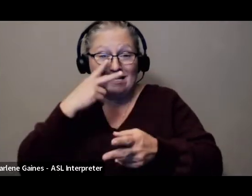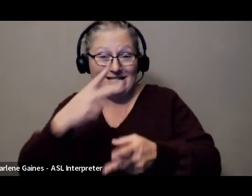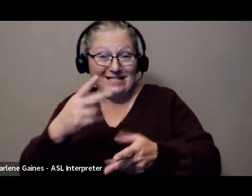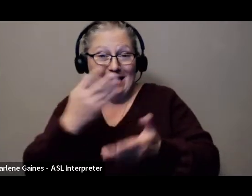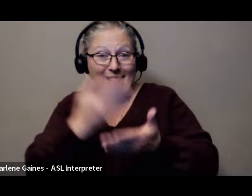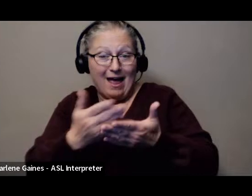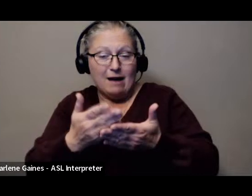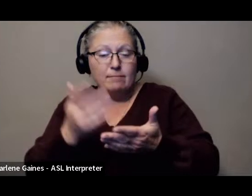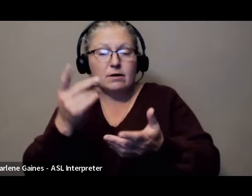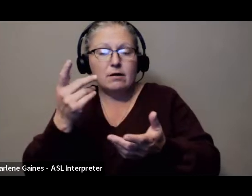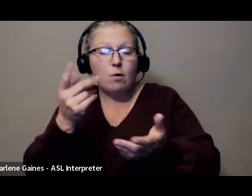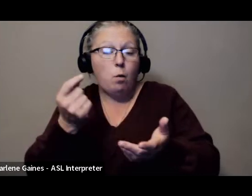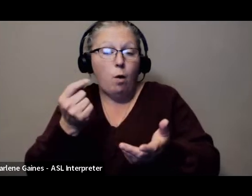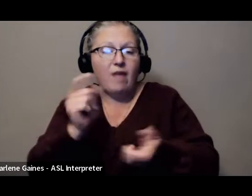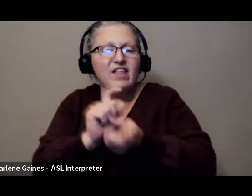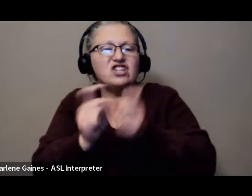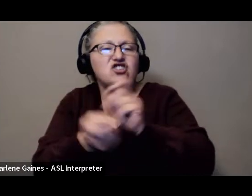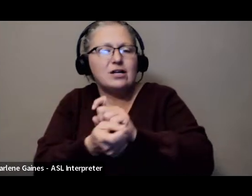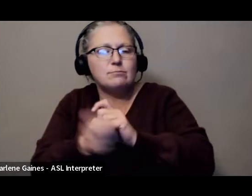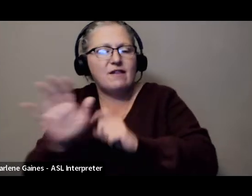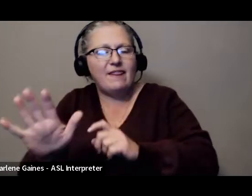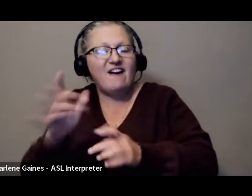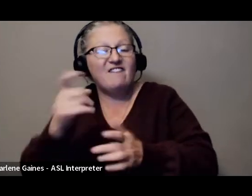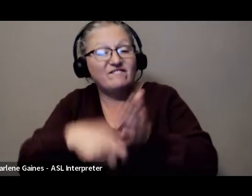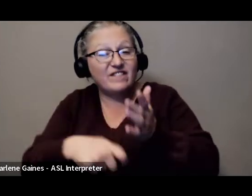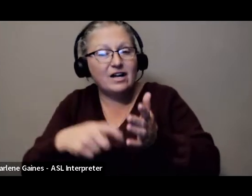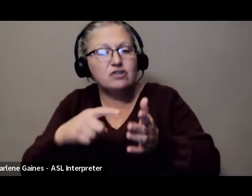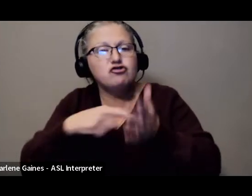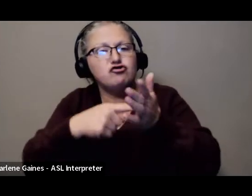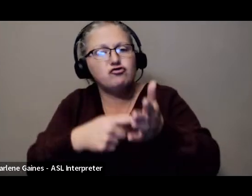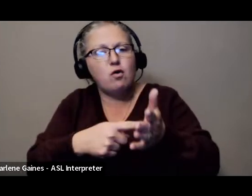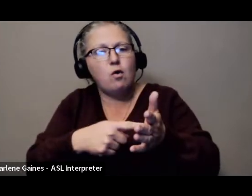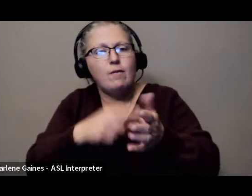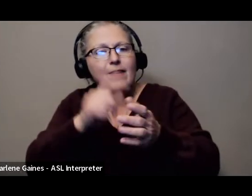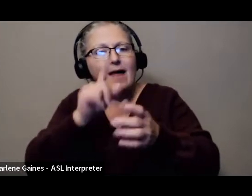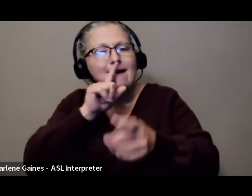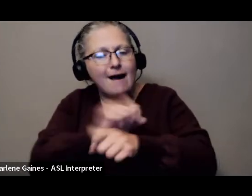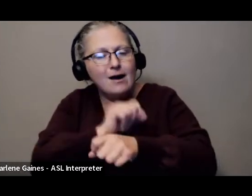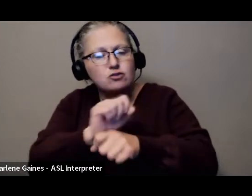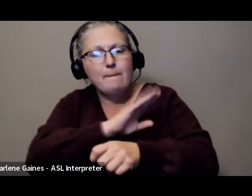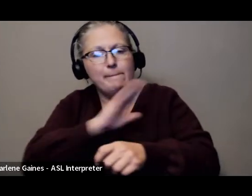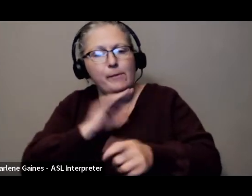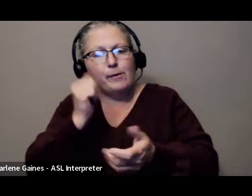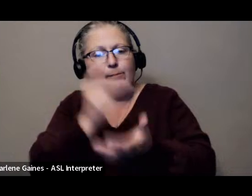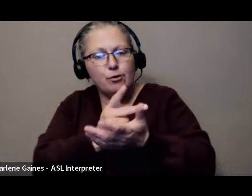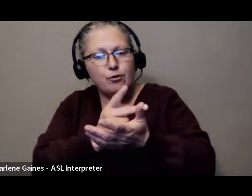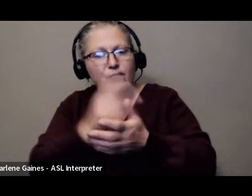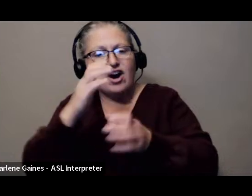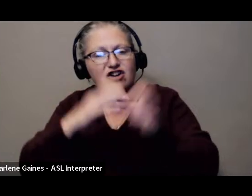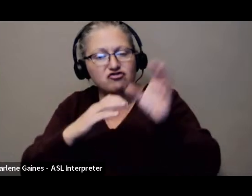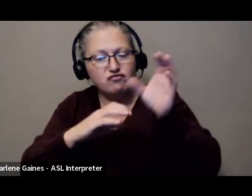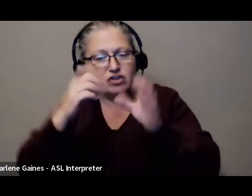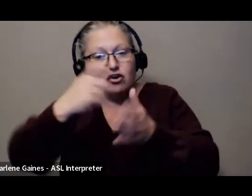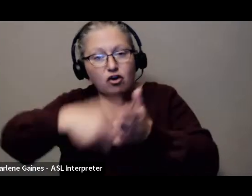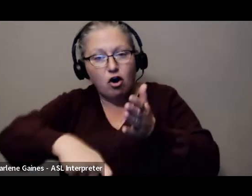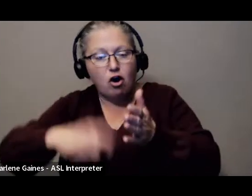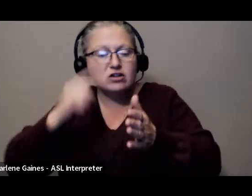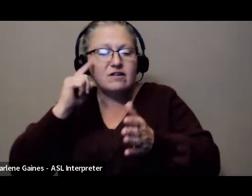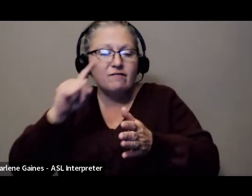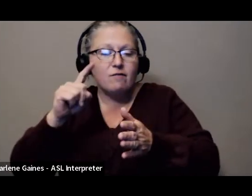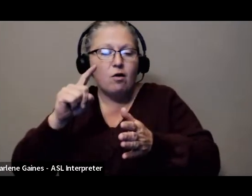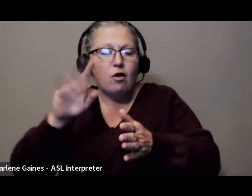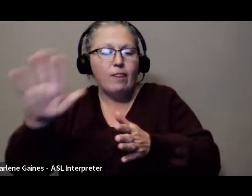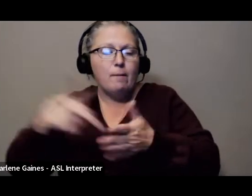an adjustment to their fee to reflect the actual board-approved construction costs for